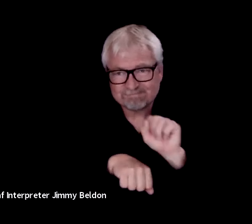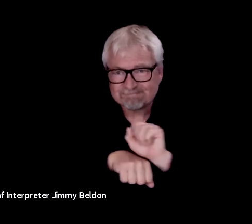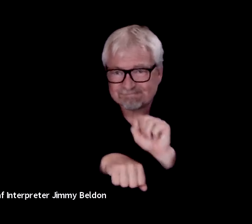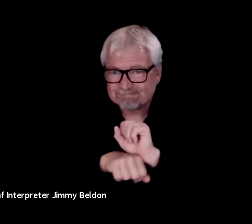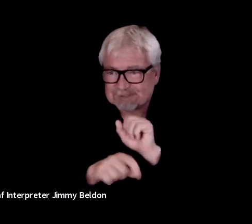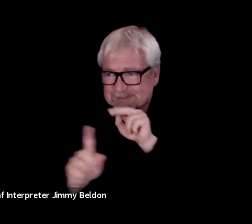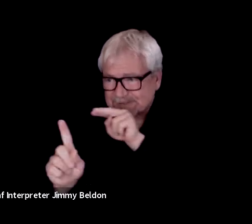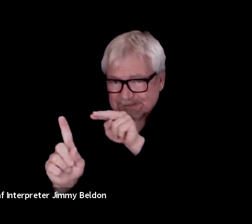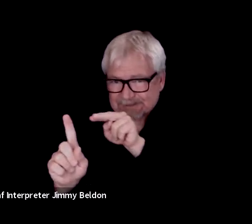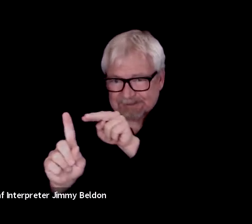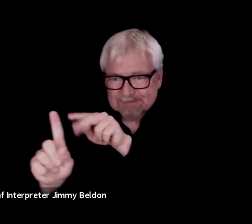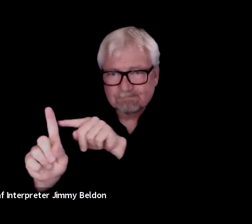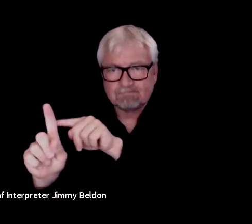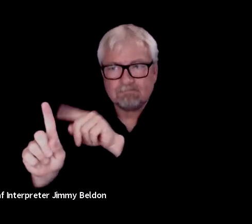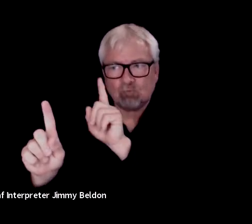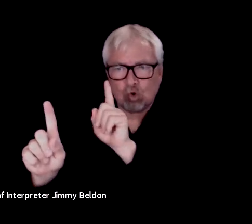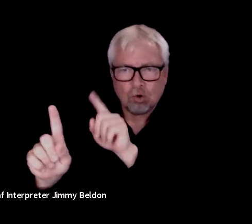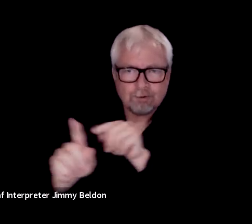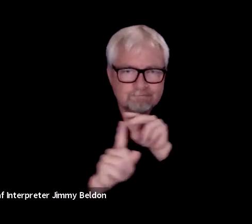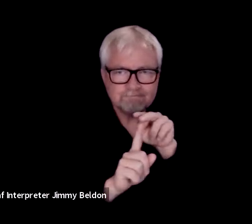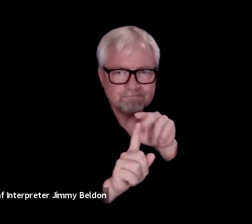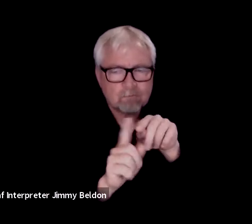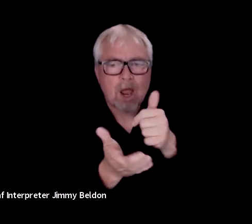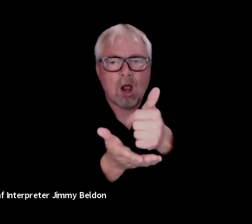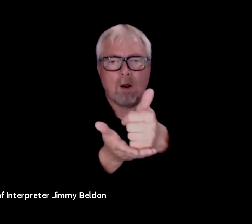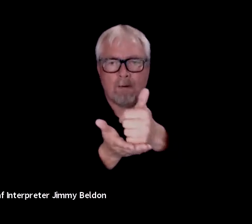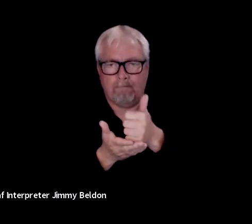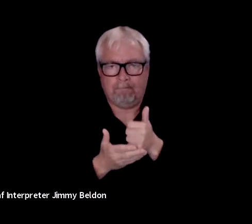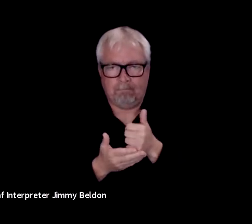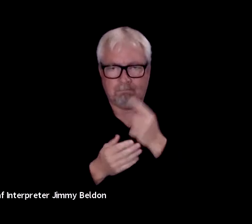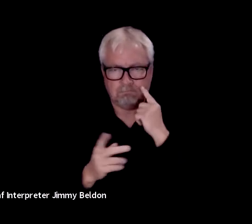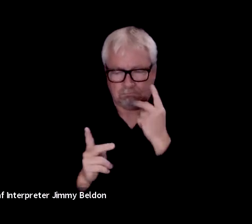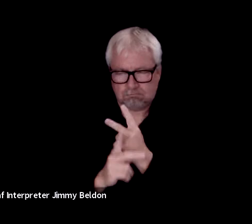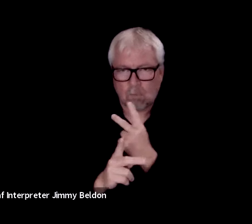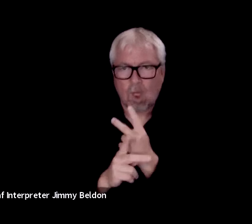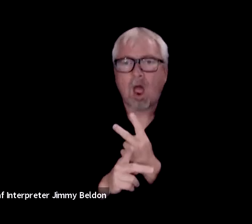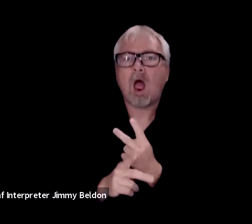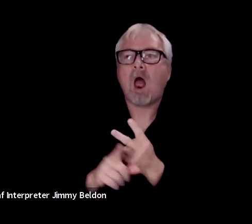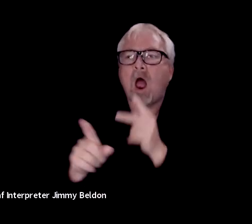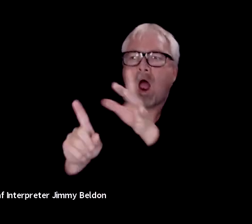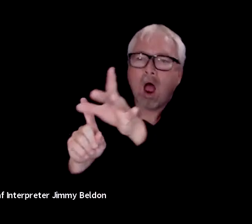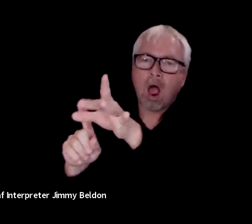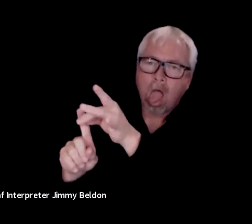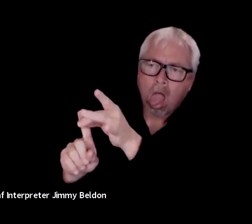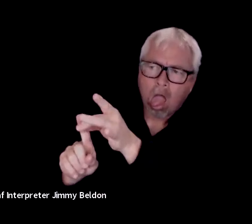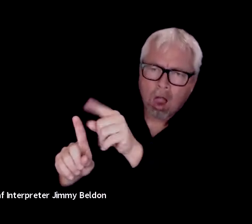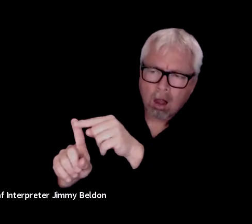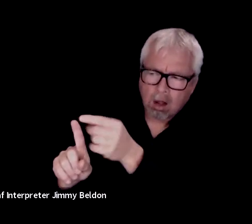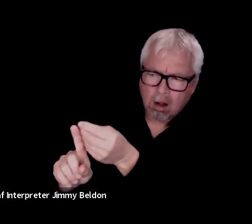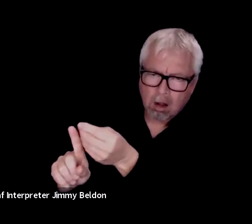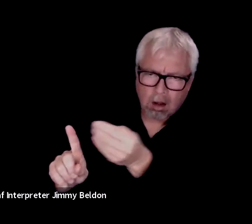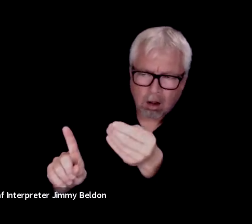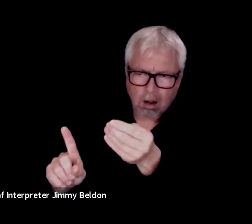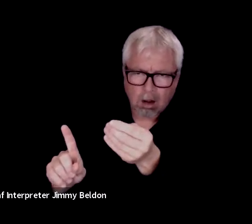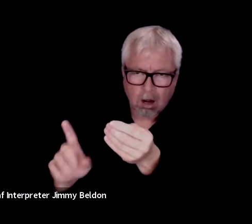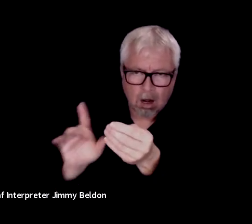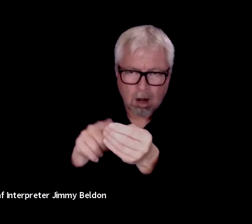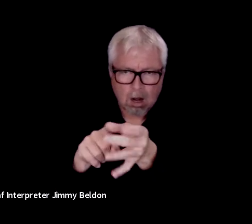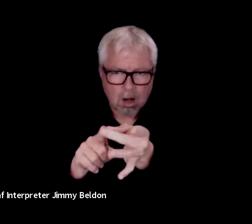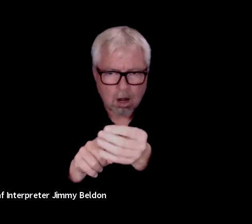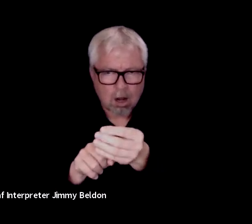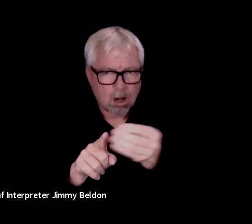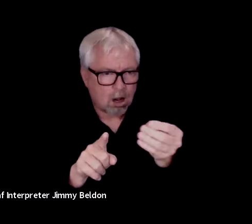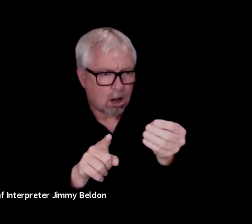typically, who may not be able to be linked to that event, but who got sick in part due to the exposure that happened to the primary case at the